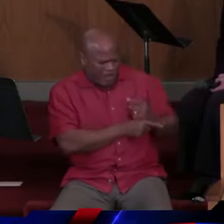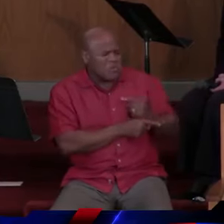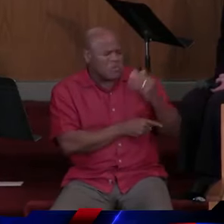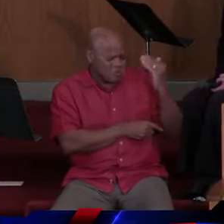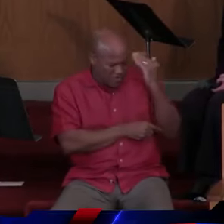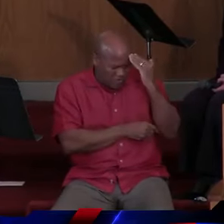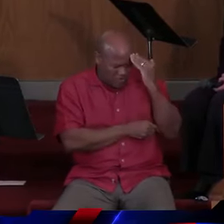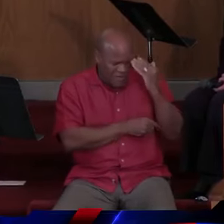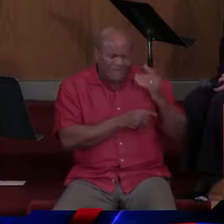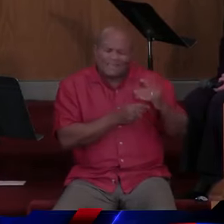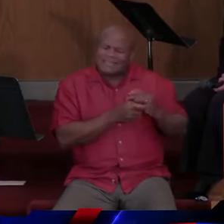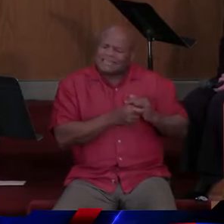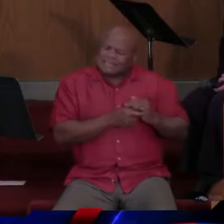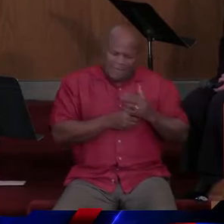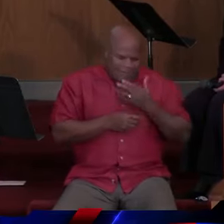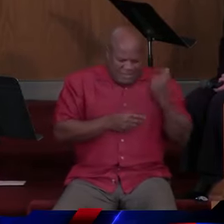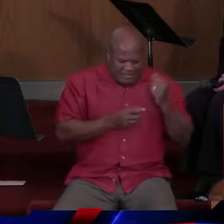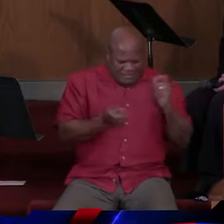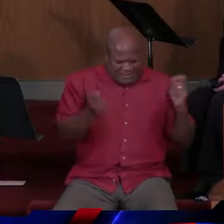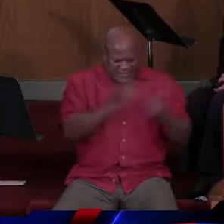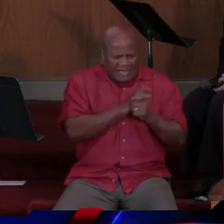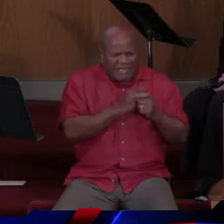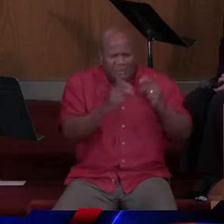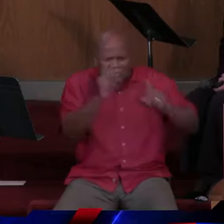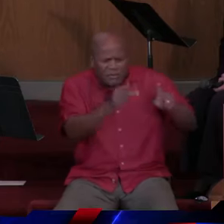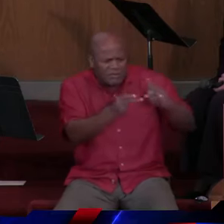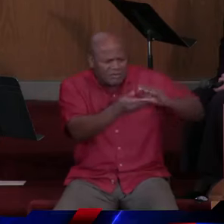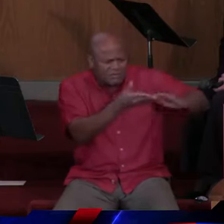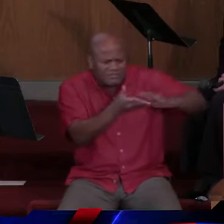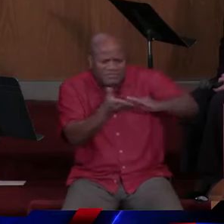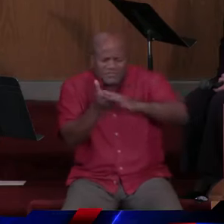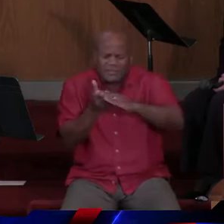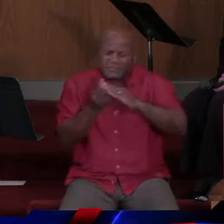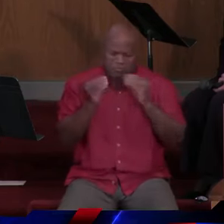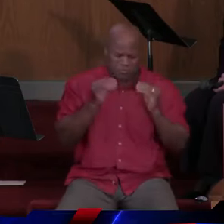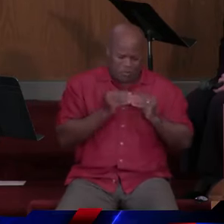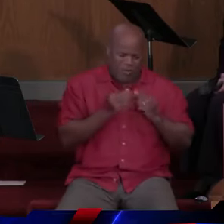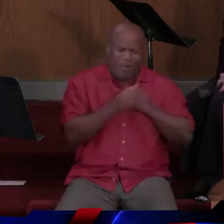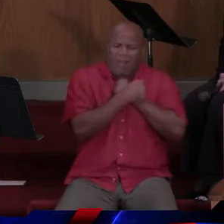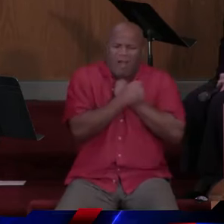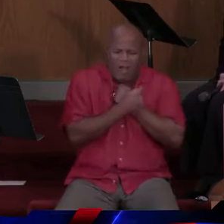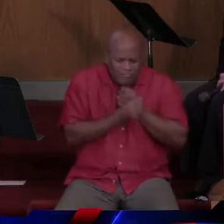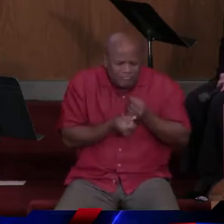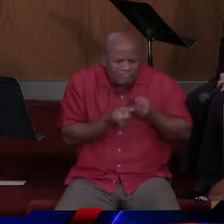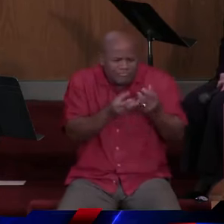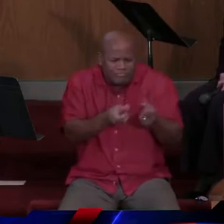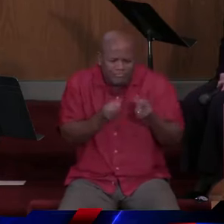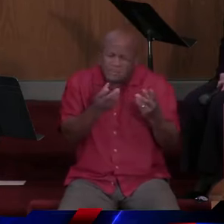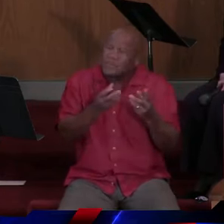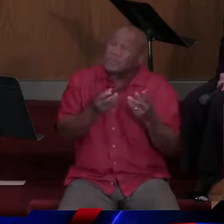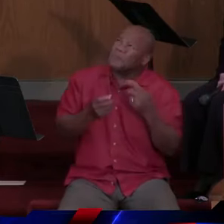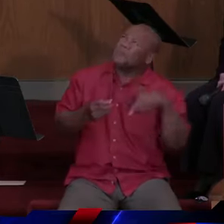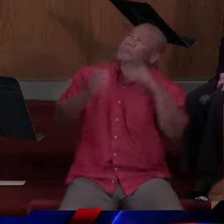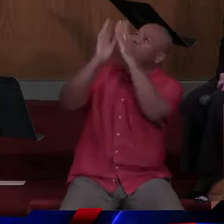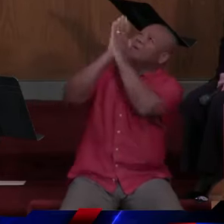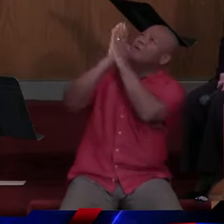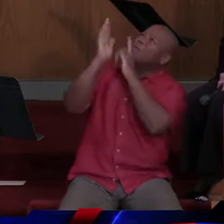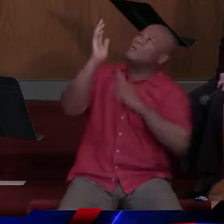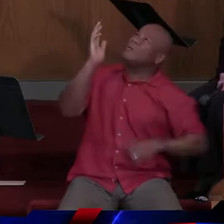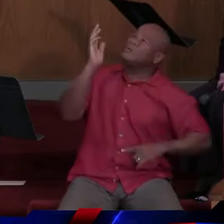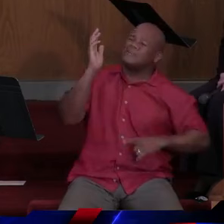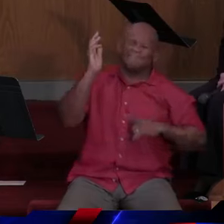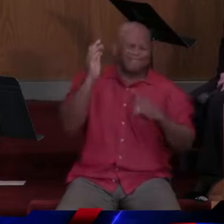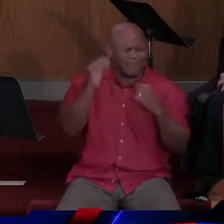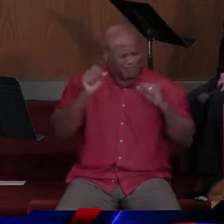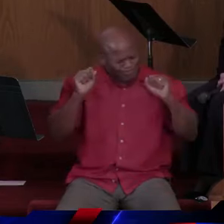need to forgive better, if we need to love more, God, help us, God. We pray, God, that you would just give us, God,